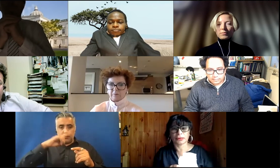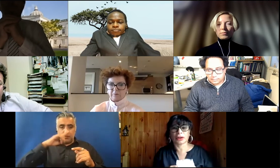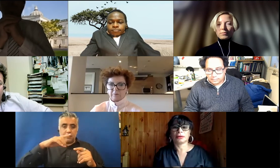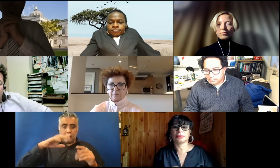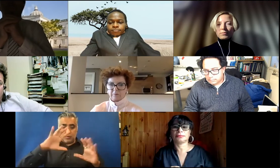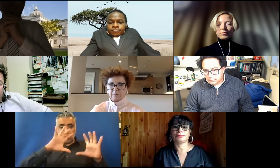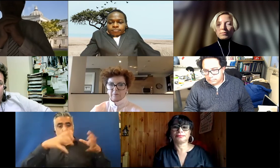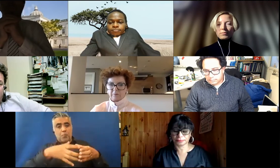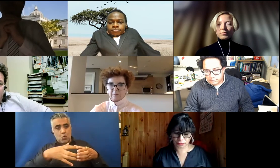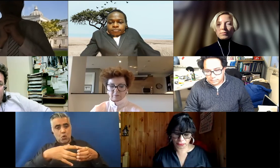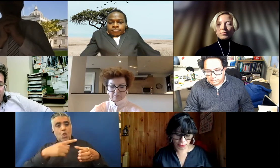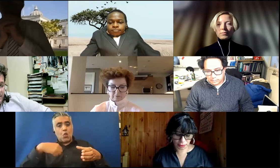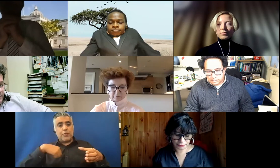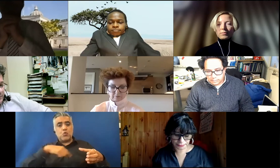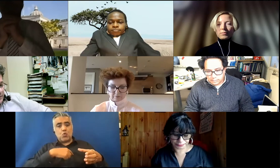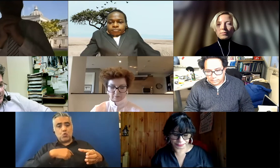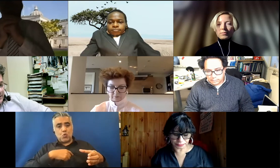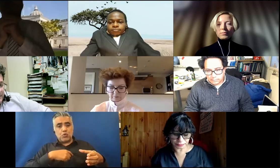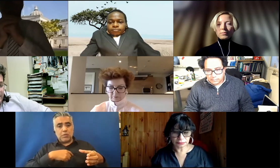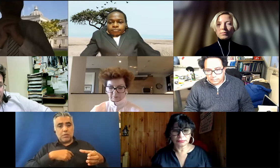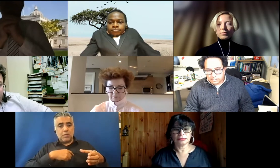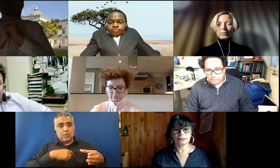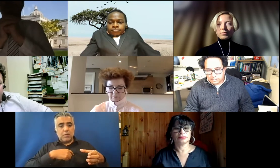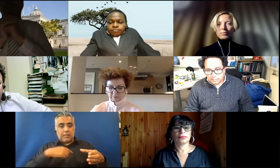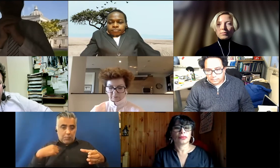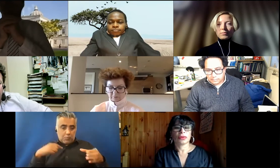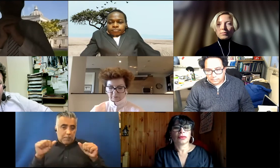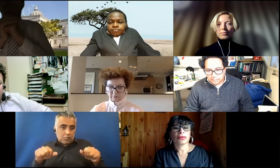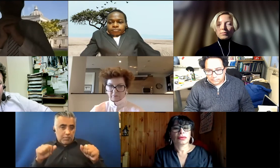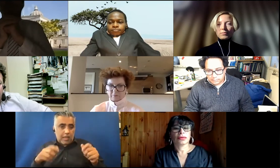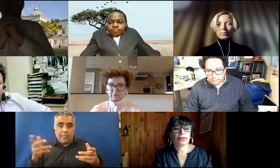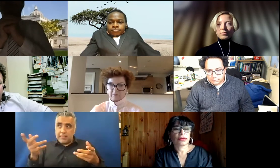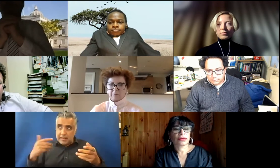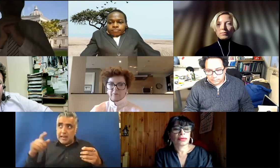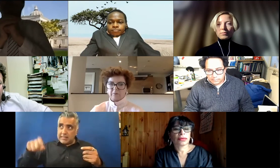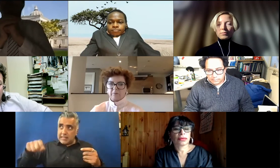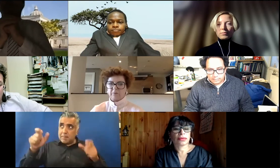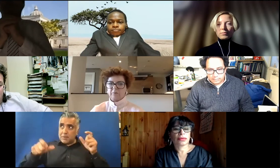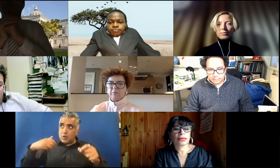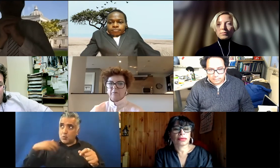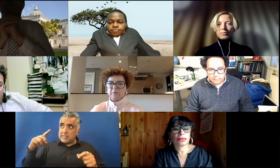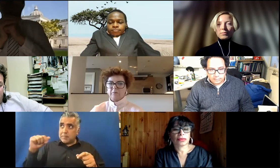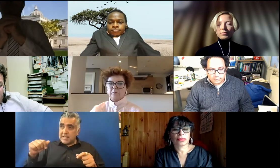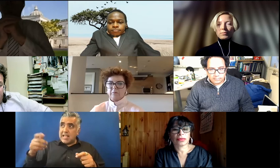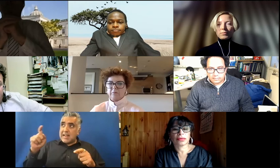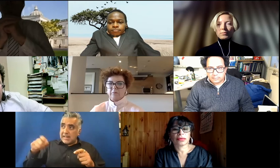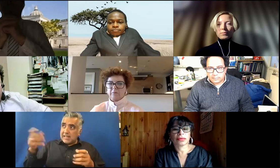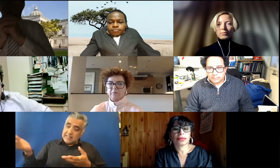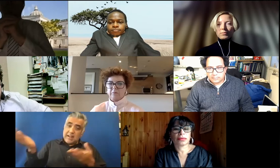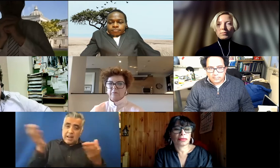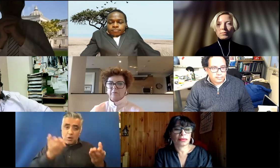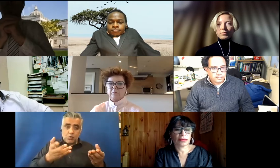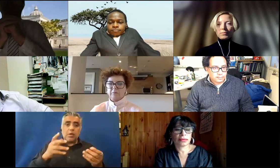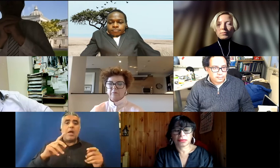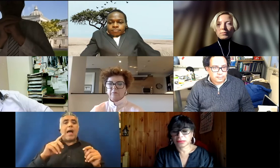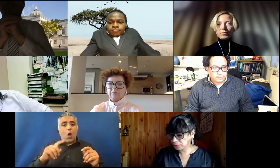group, where we had the possibility to bring in the needs of persons with disabilities. In the case